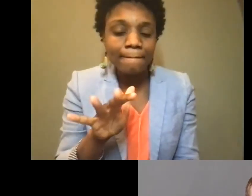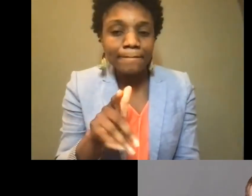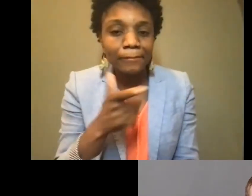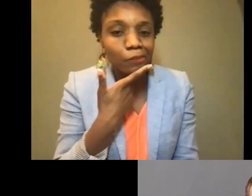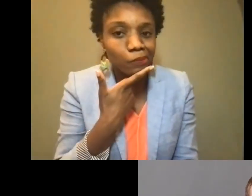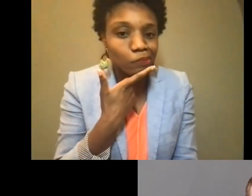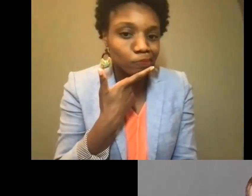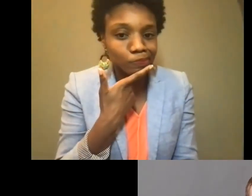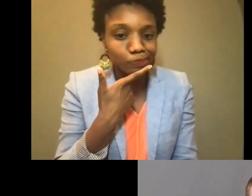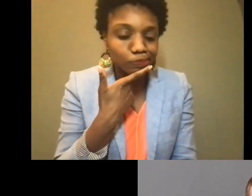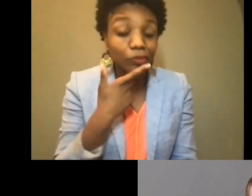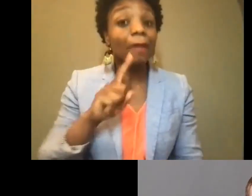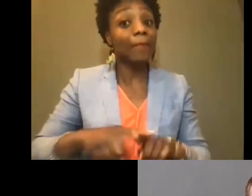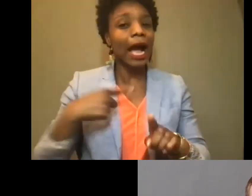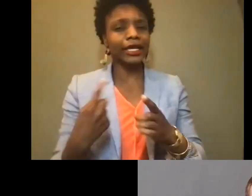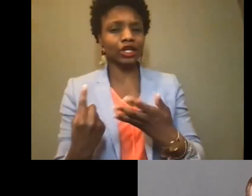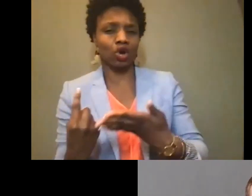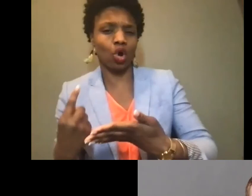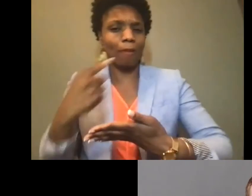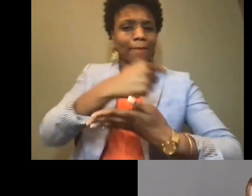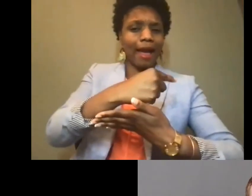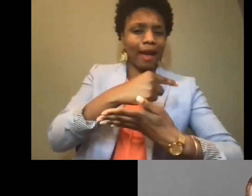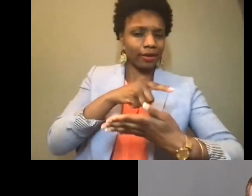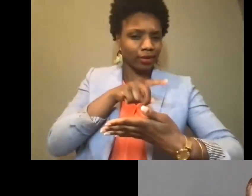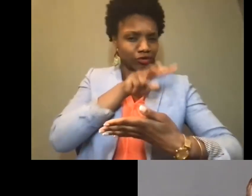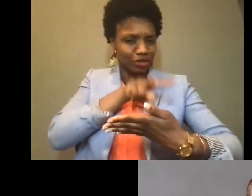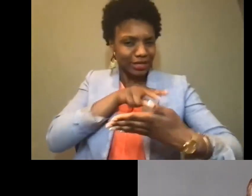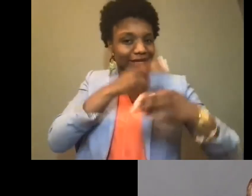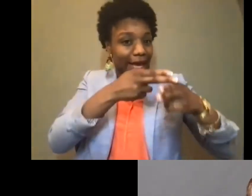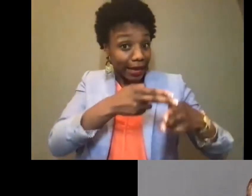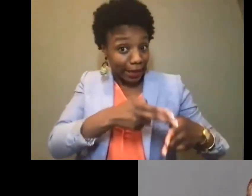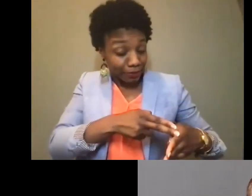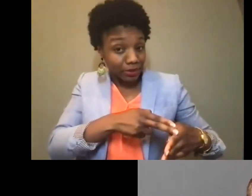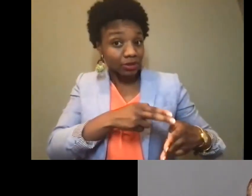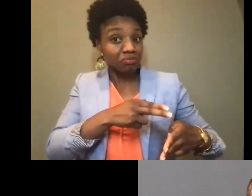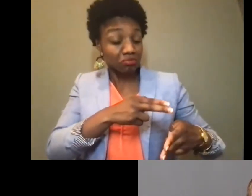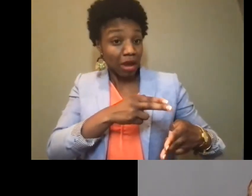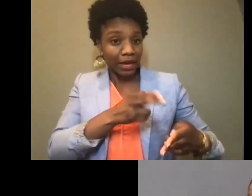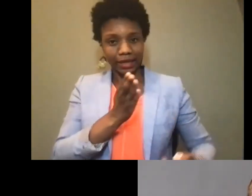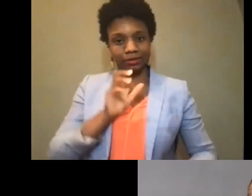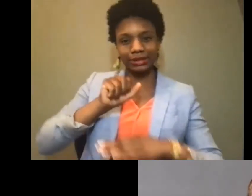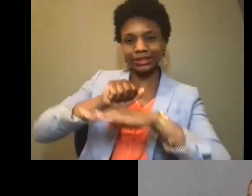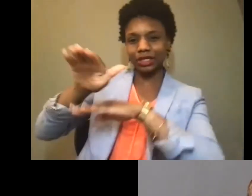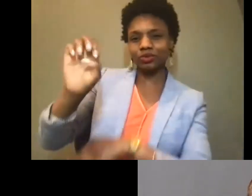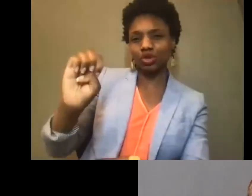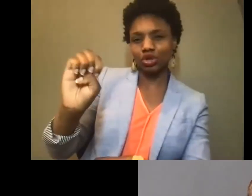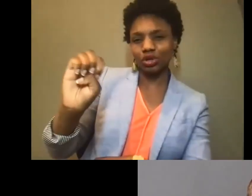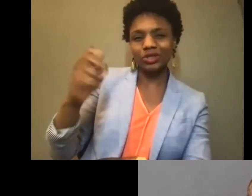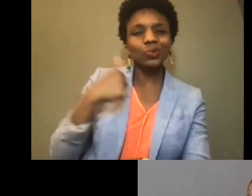But I could go back and look for the names, and I'll send them to Ernest. We had like 3 or 4 ideas, but